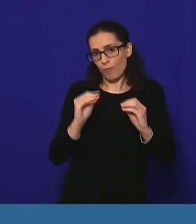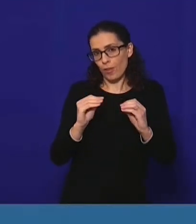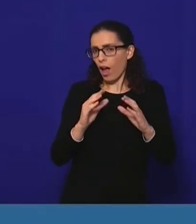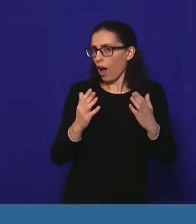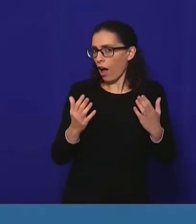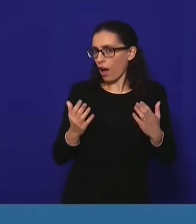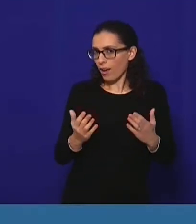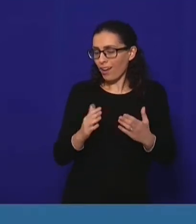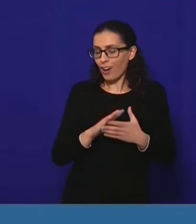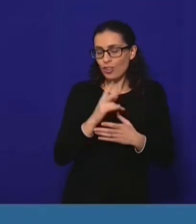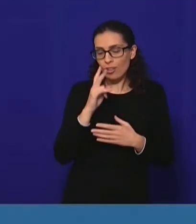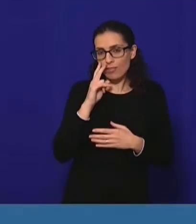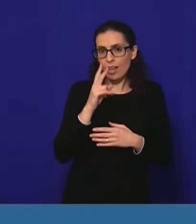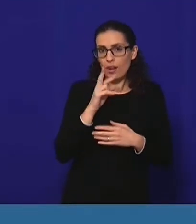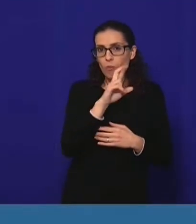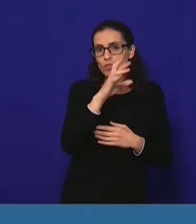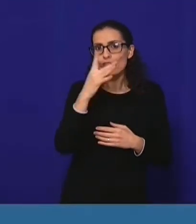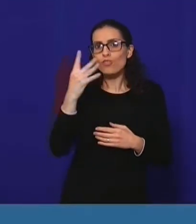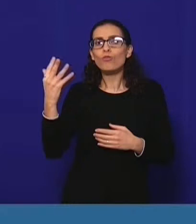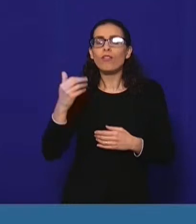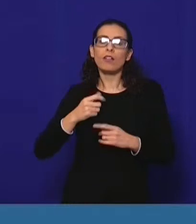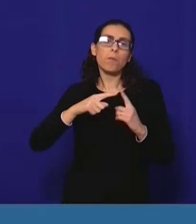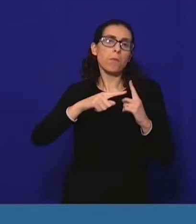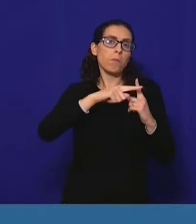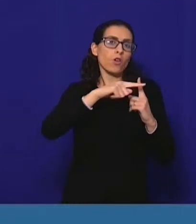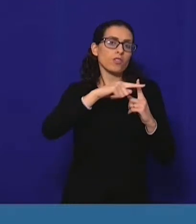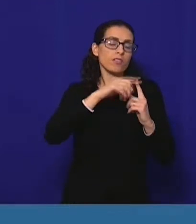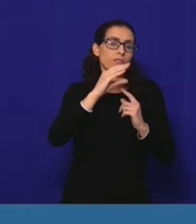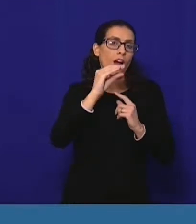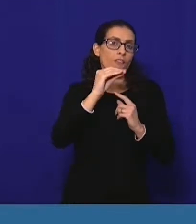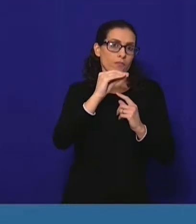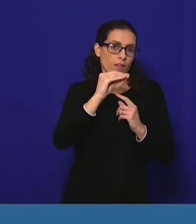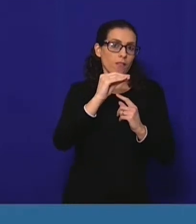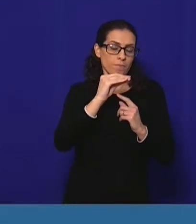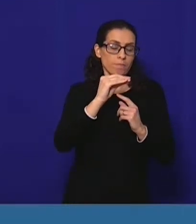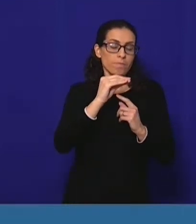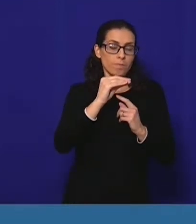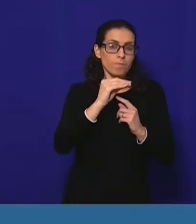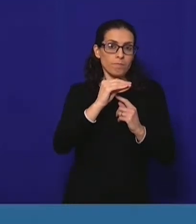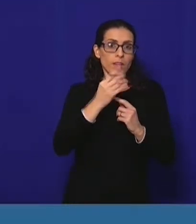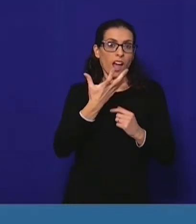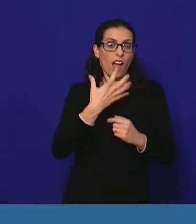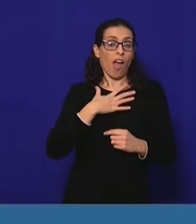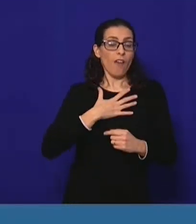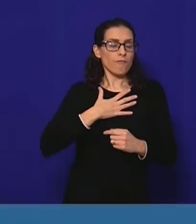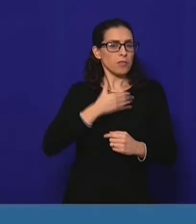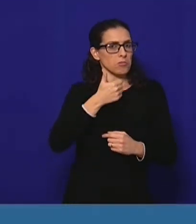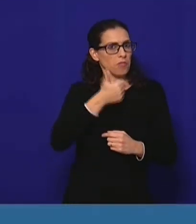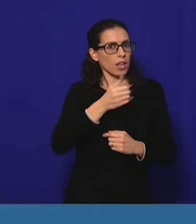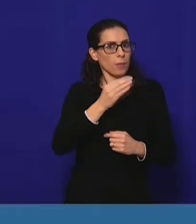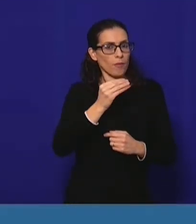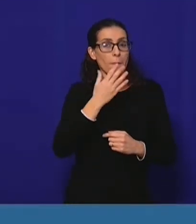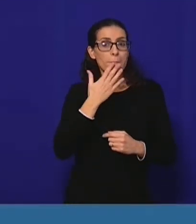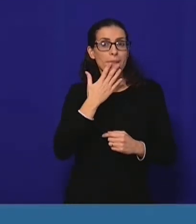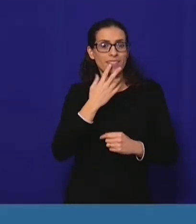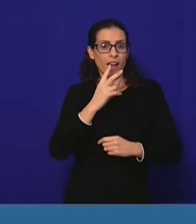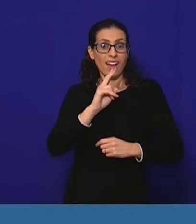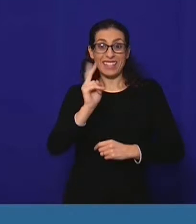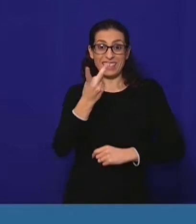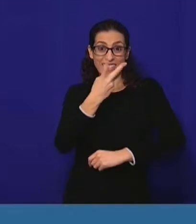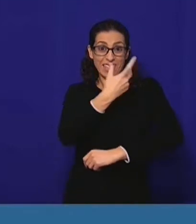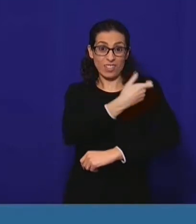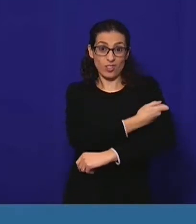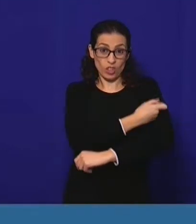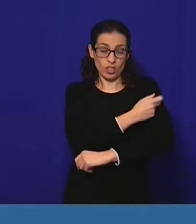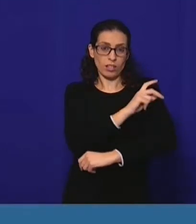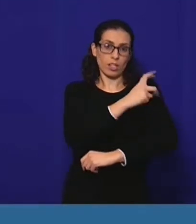tara impatt tajjeb ħafna fejn l-effectiveness tagħha hija mat-tieni doża ta' anke 95% li